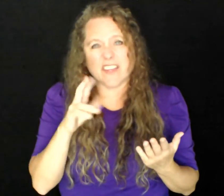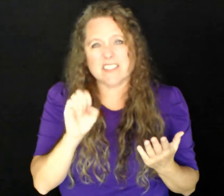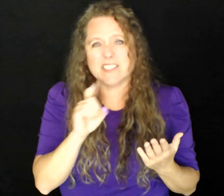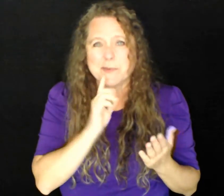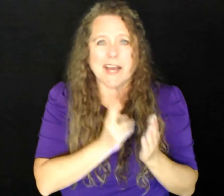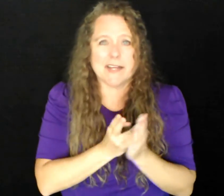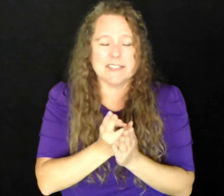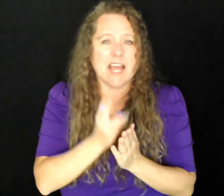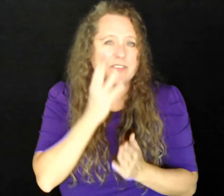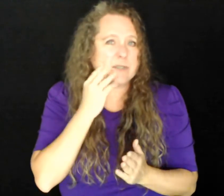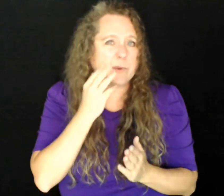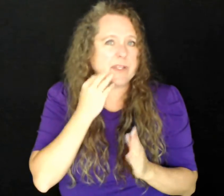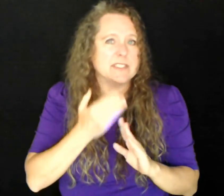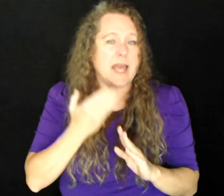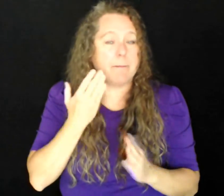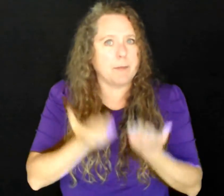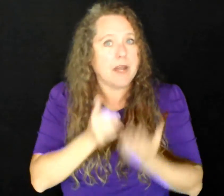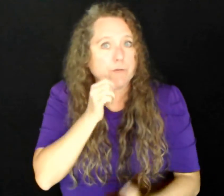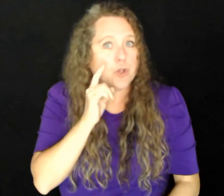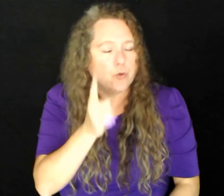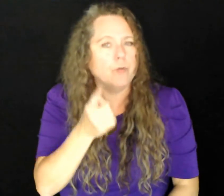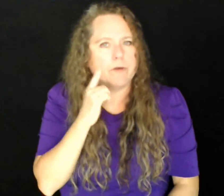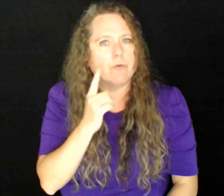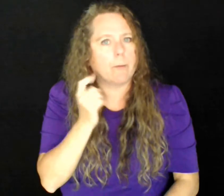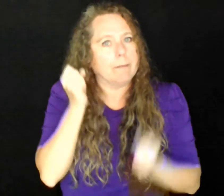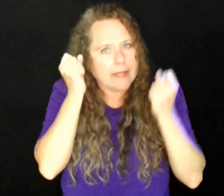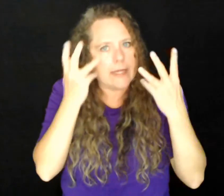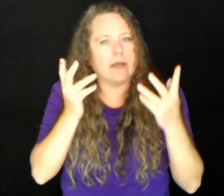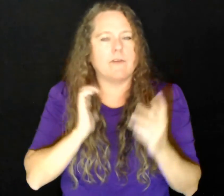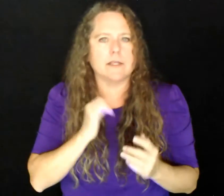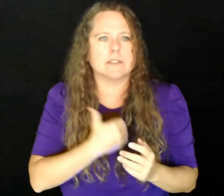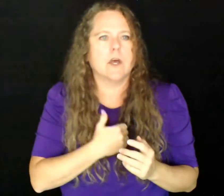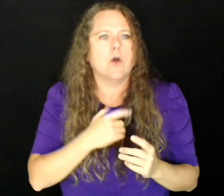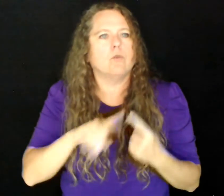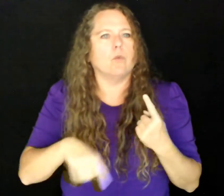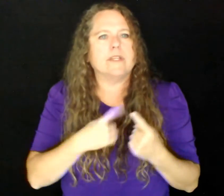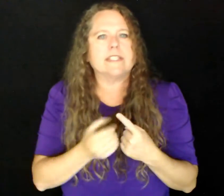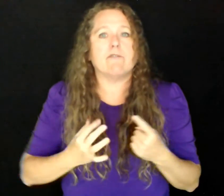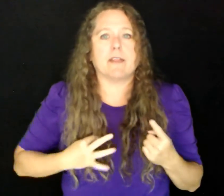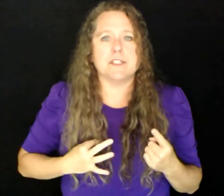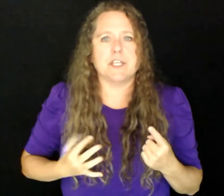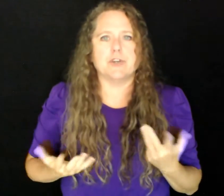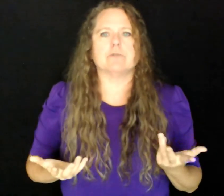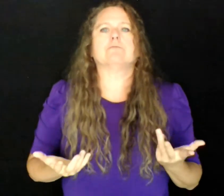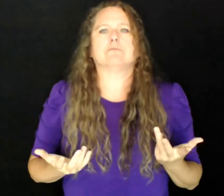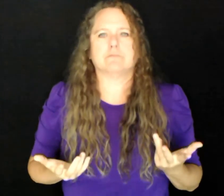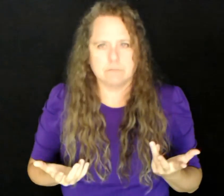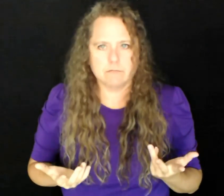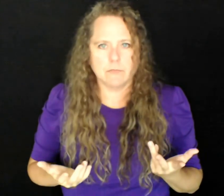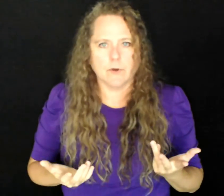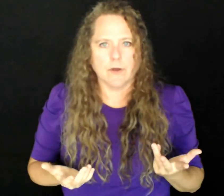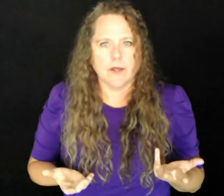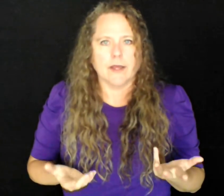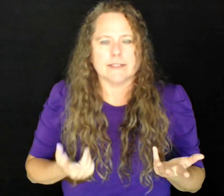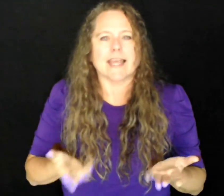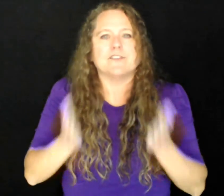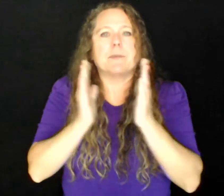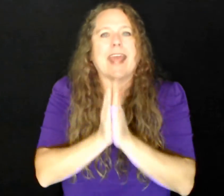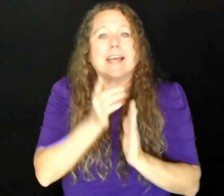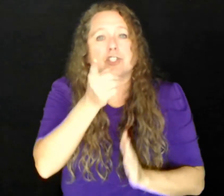ethics, to be honest. I've experienced that. Maybe not for you, but for many of us, when we say volunteer, it's like if somebody asks